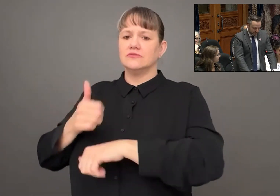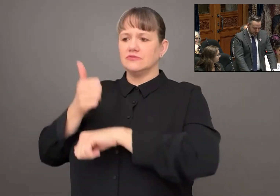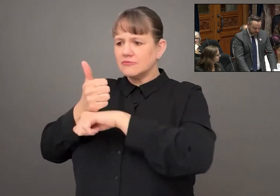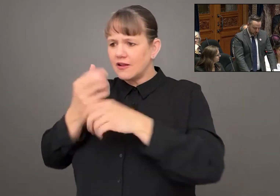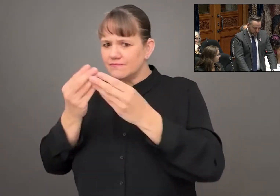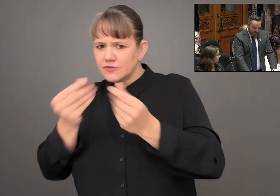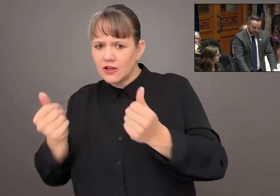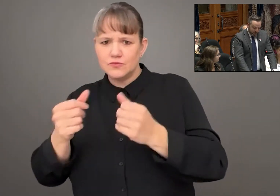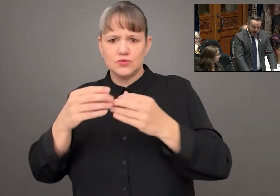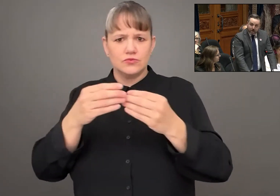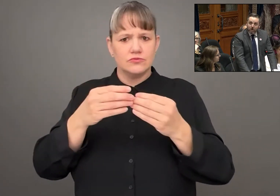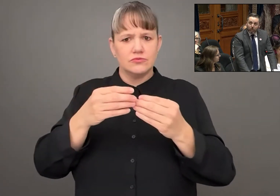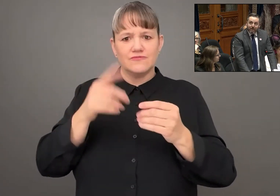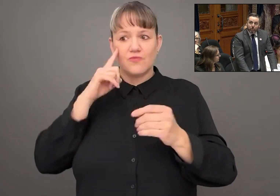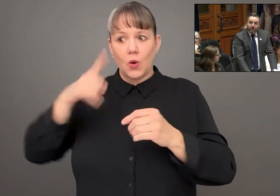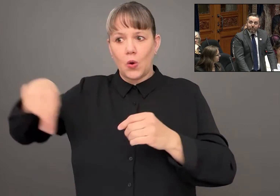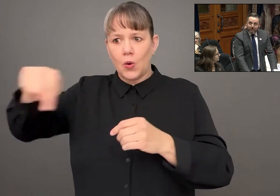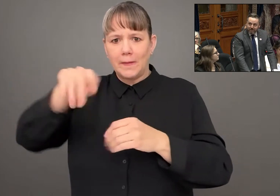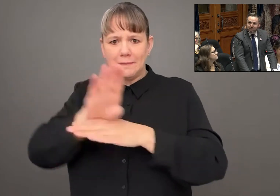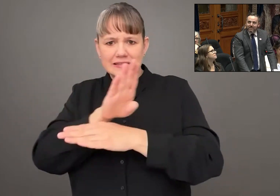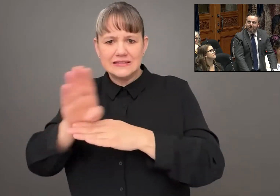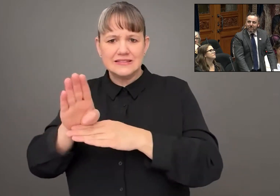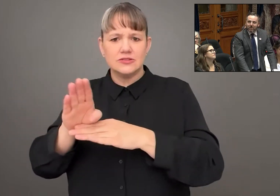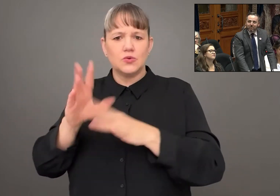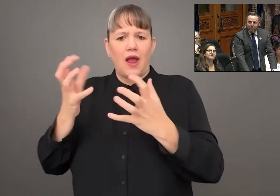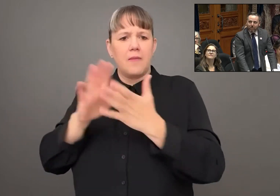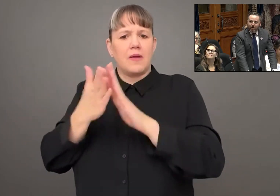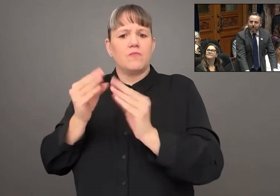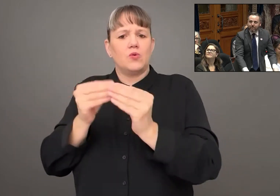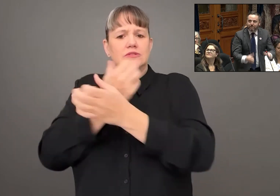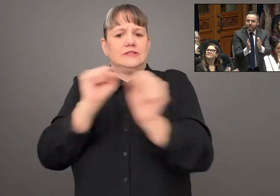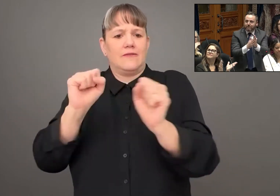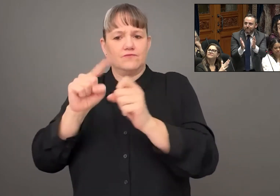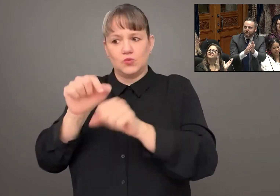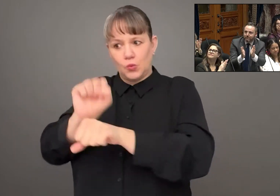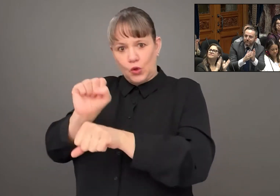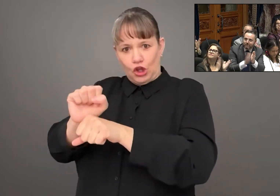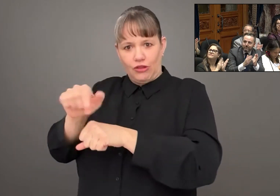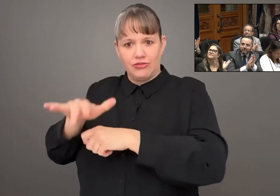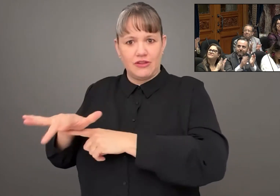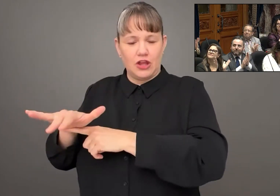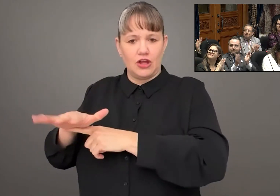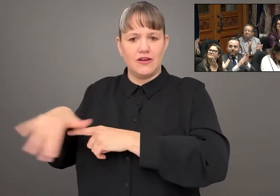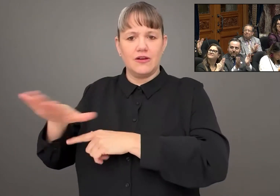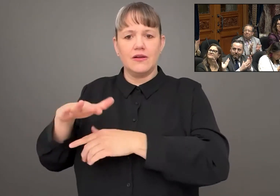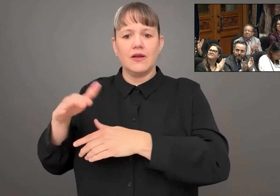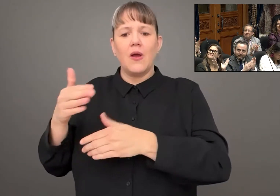places to live, work, and play. Would everyone please make them feel very welcome?